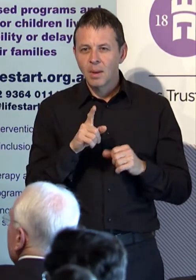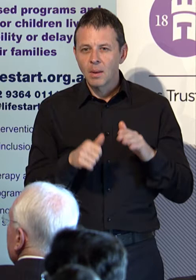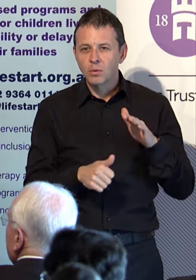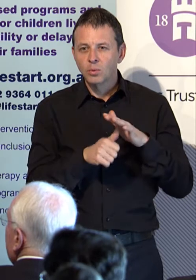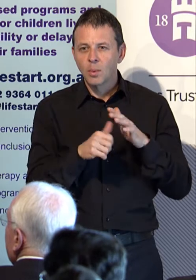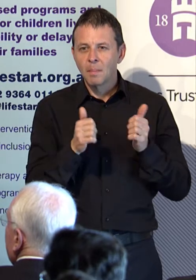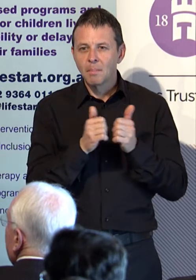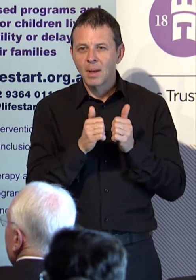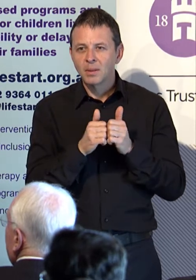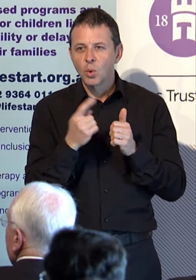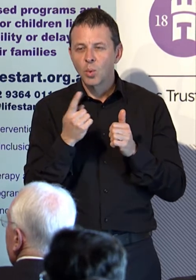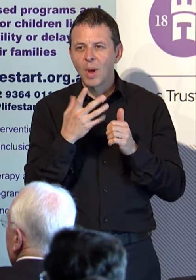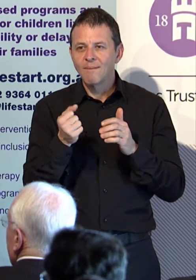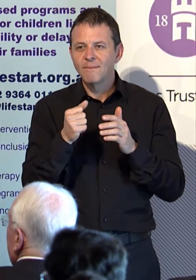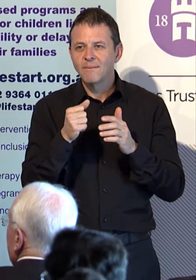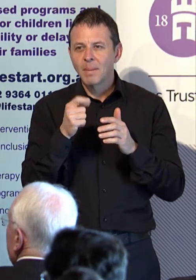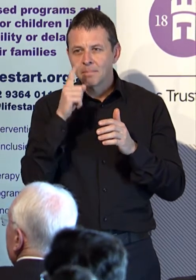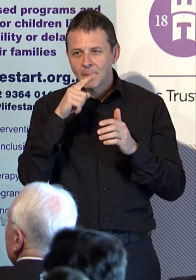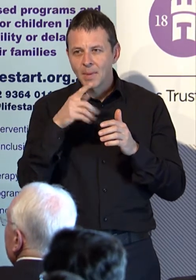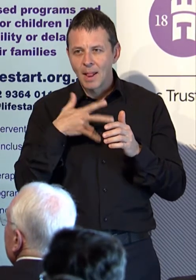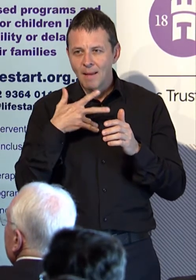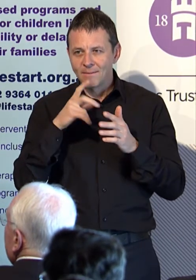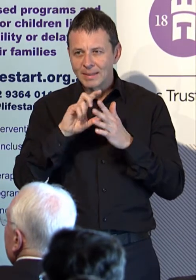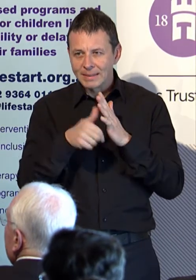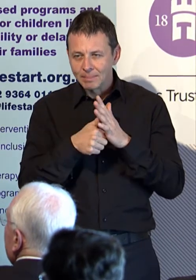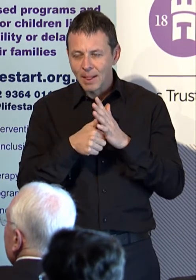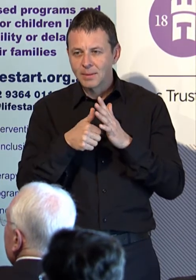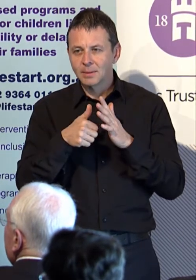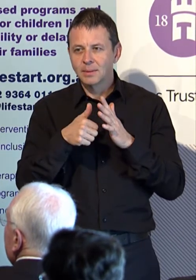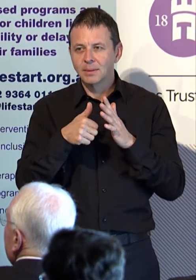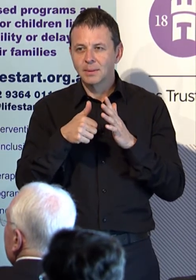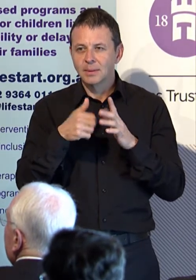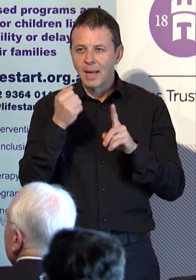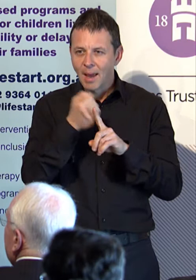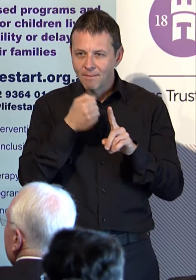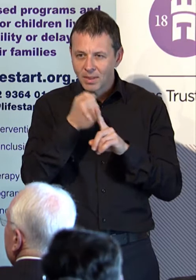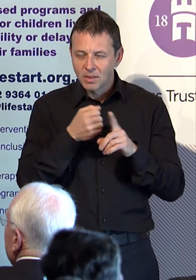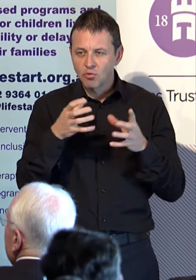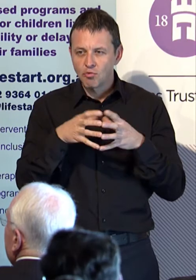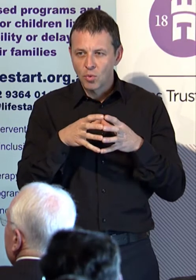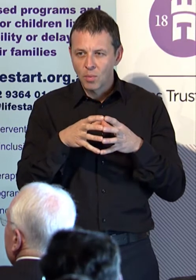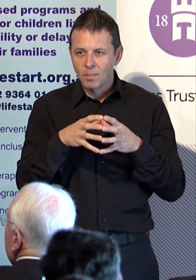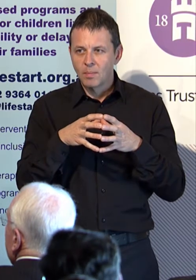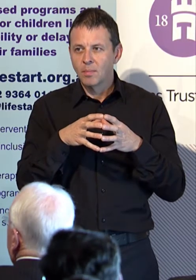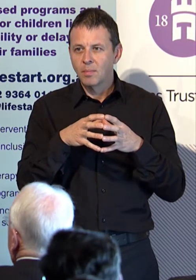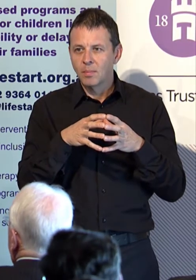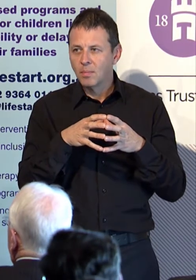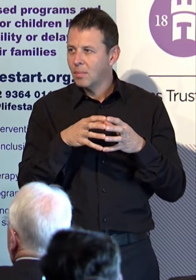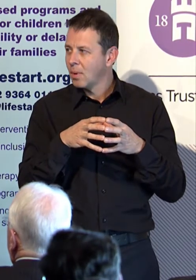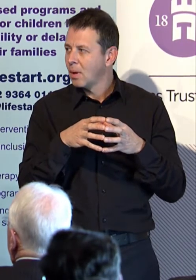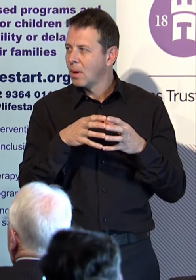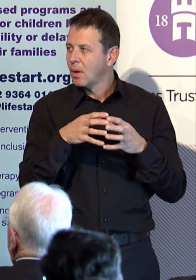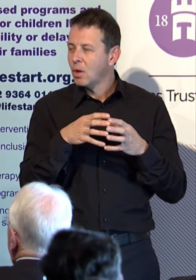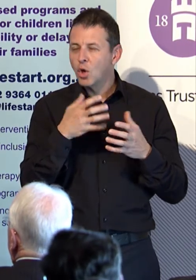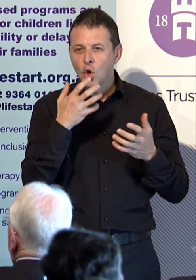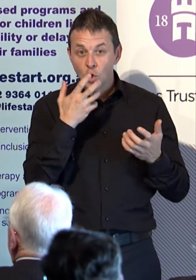were people living with disabilities, their families and their carers, peak bodies and advocacy groups. Universities, we weren't going to be able to do this without